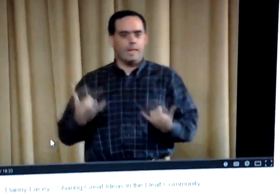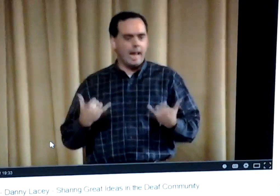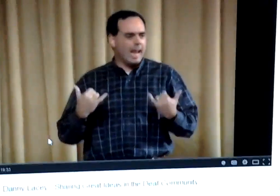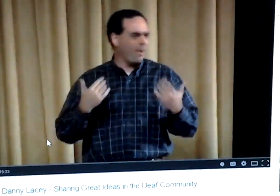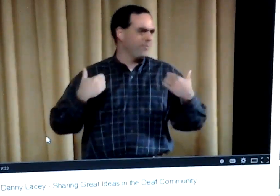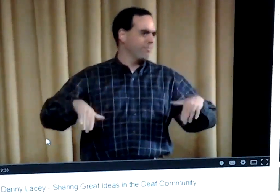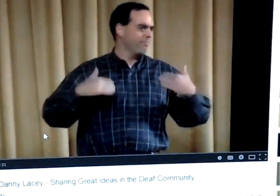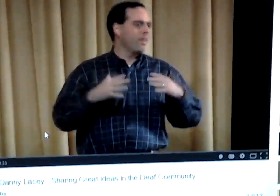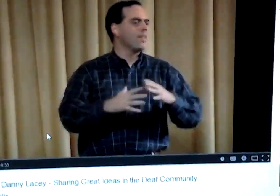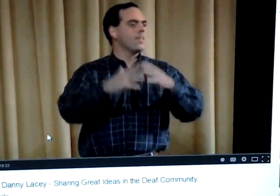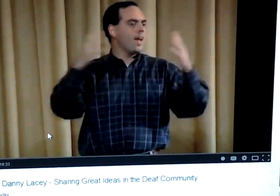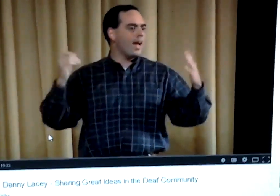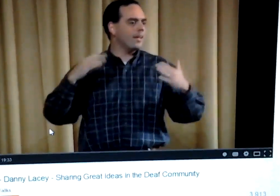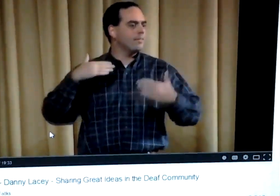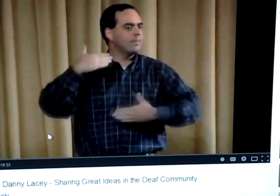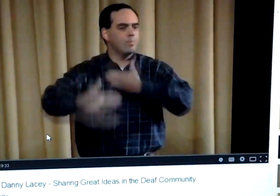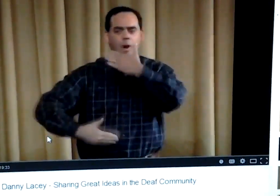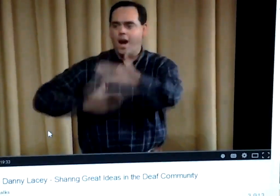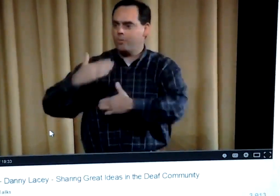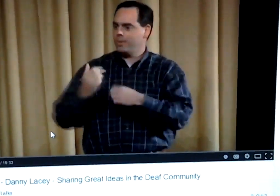Looking back, that was 20 years ago today. Wow.